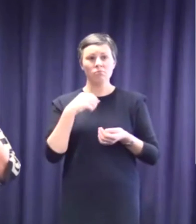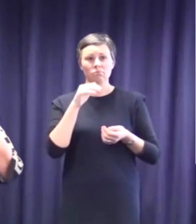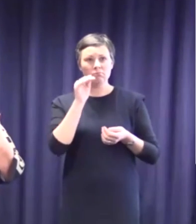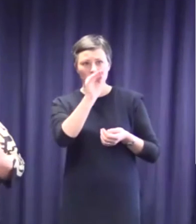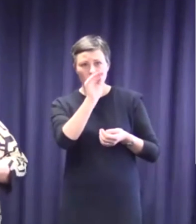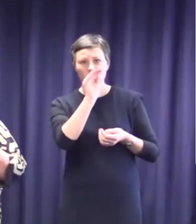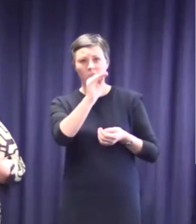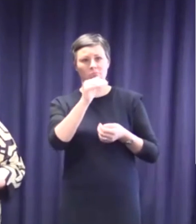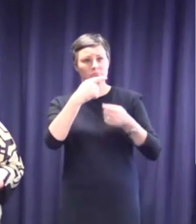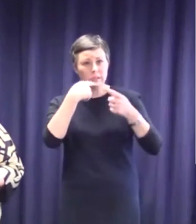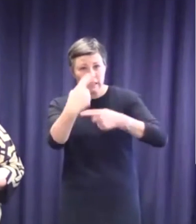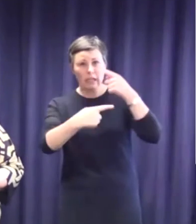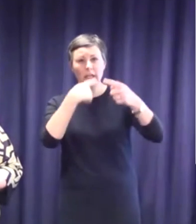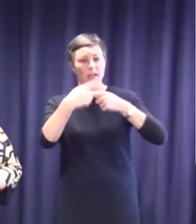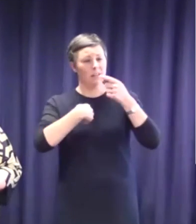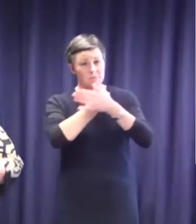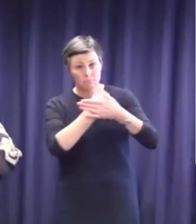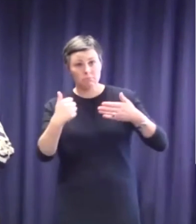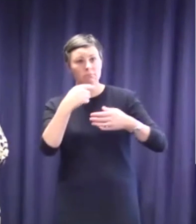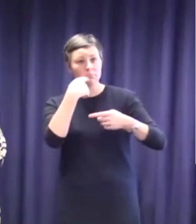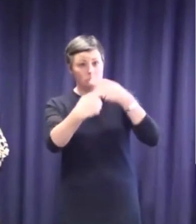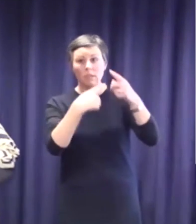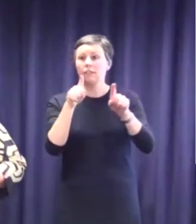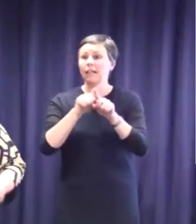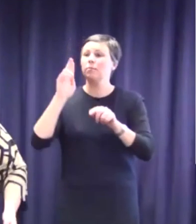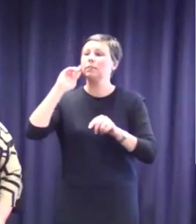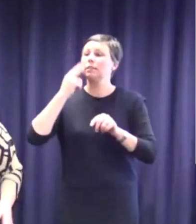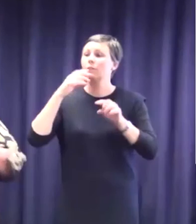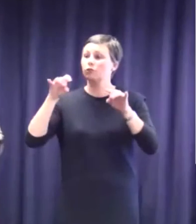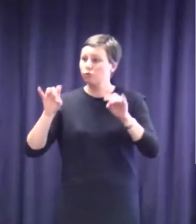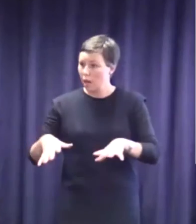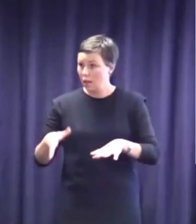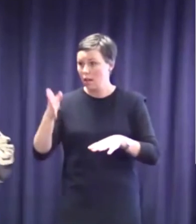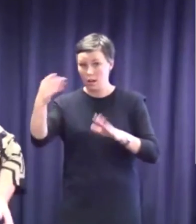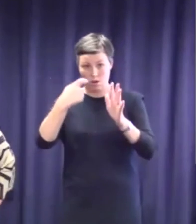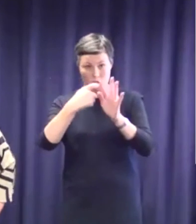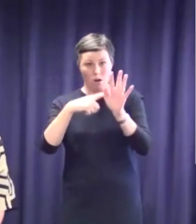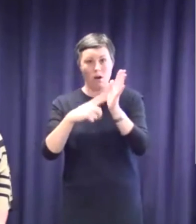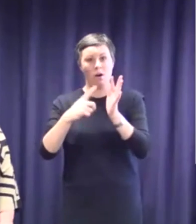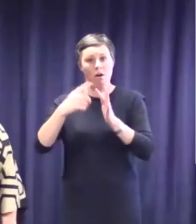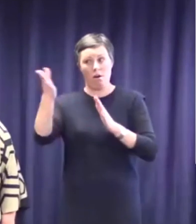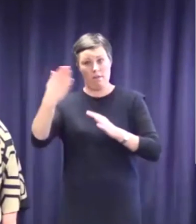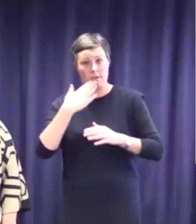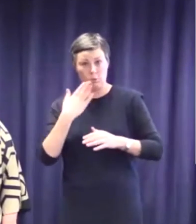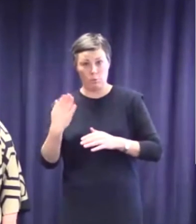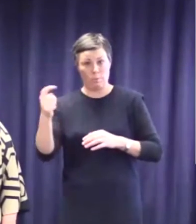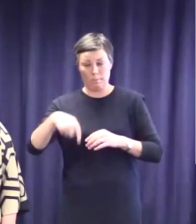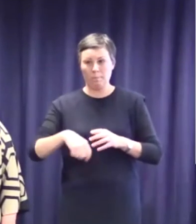and talking consistently, as has Deaf Australia, and I acknowledge Carl, thank